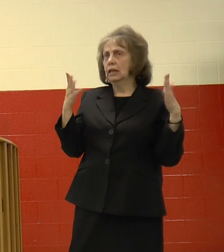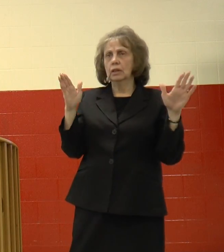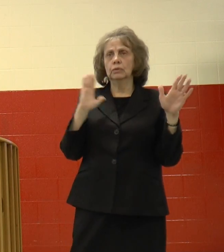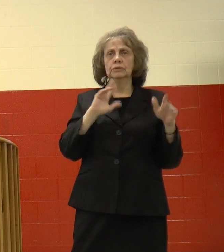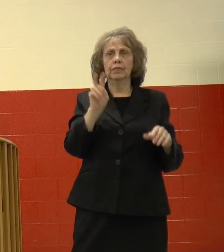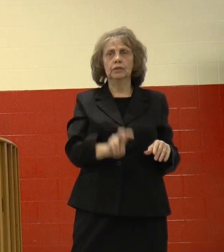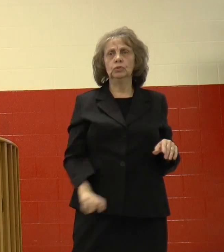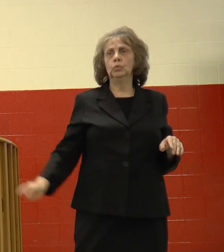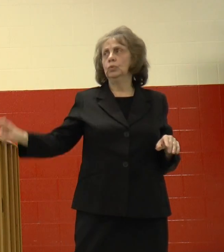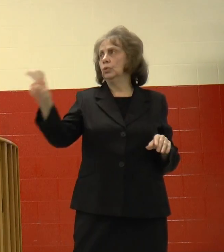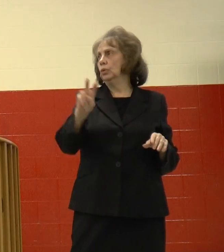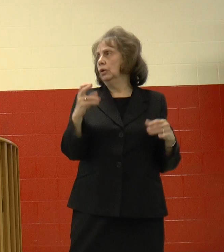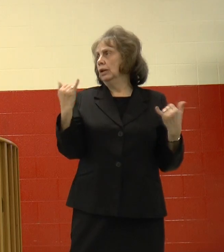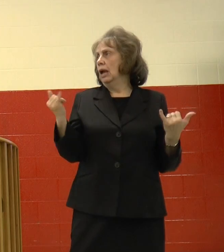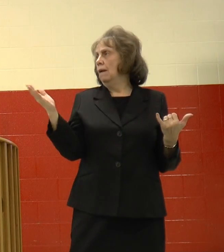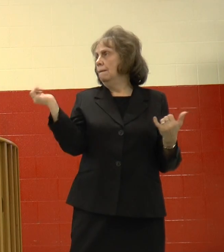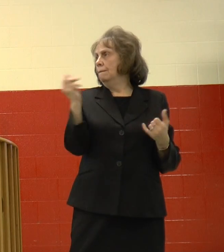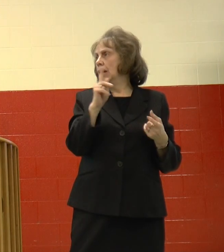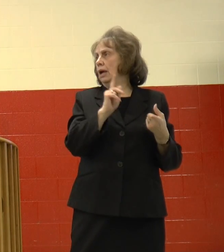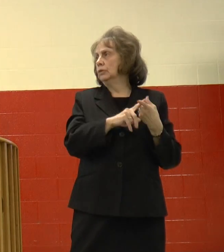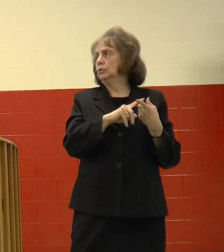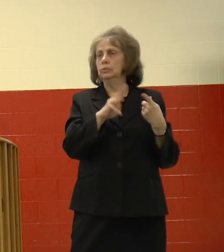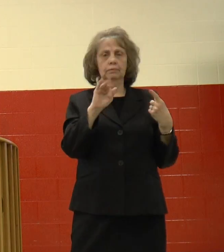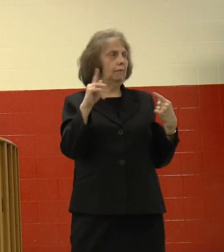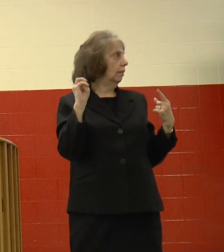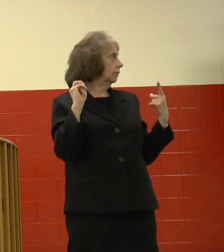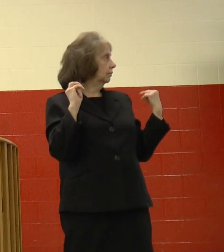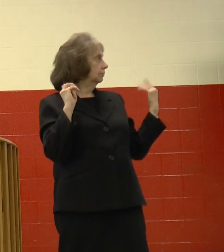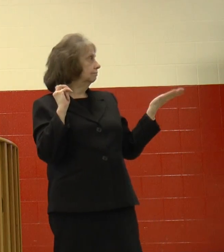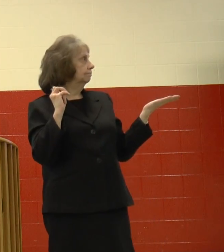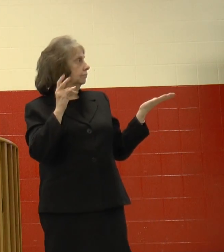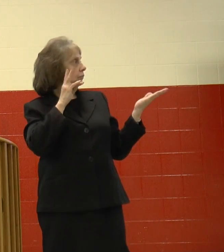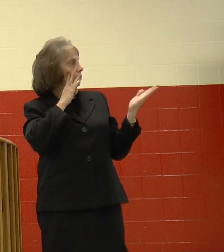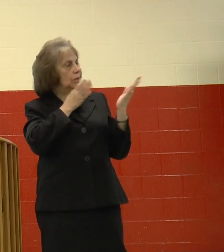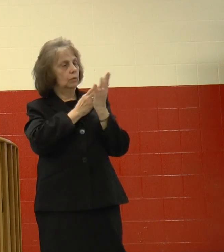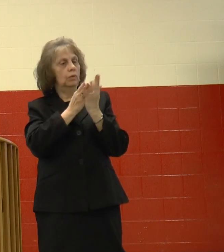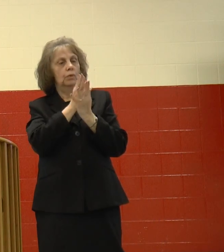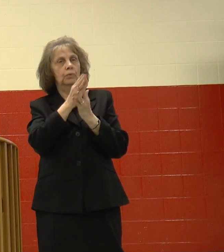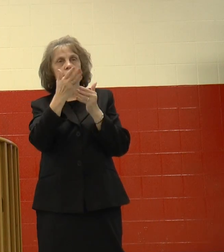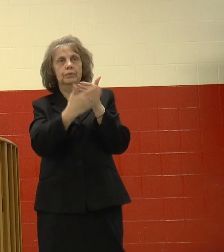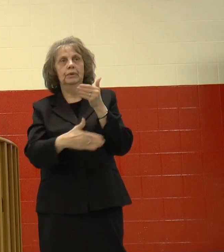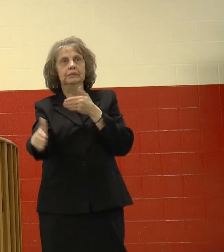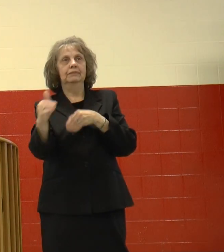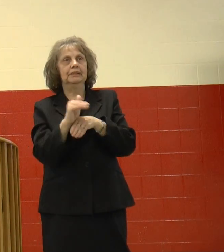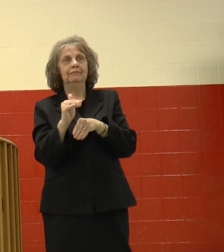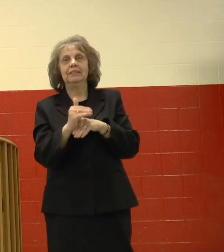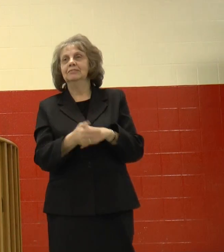tour. I am going to turn this over to Mr. Mike Aldenadel, and he'll take you through the rest of the evening.